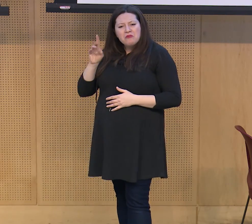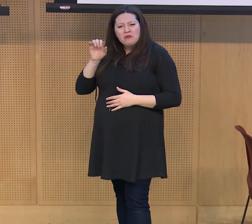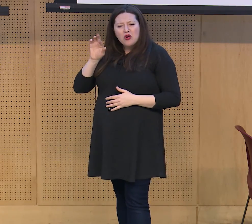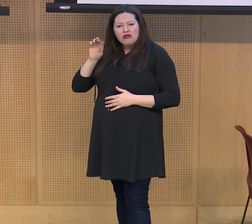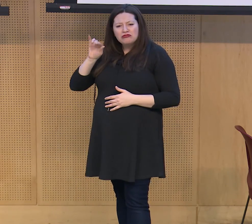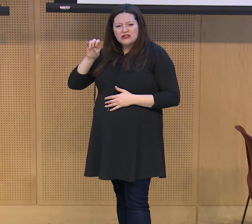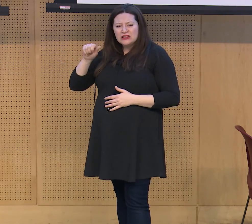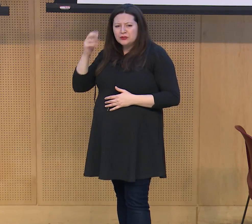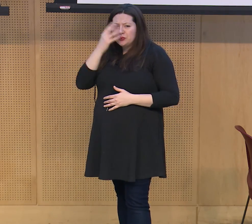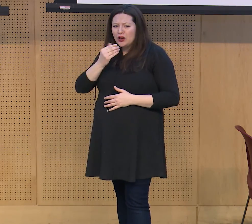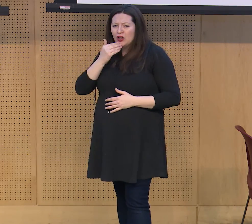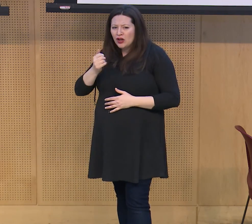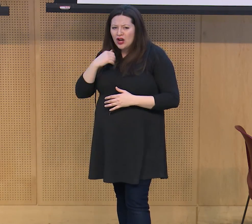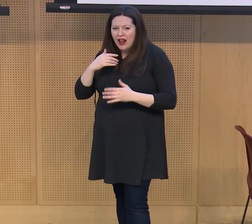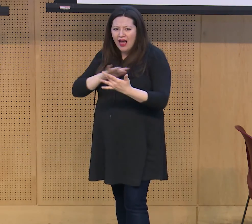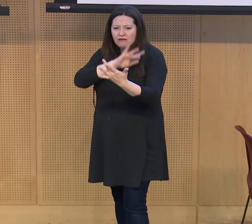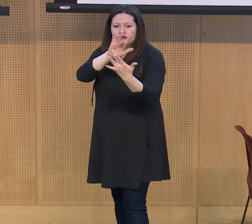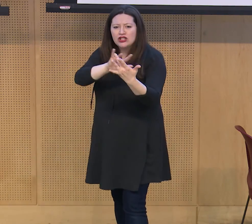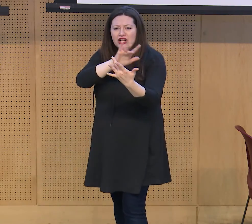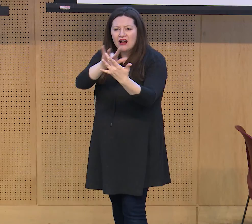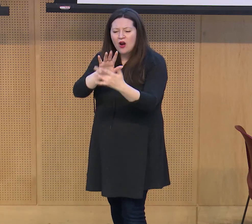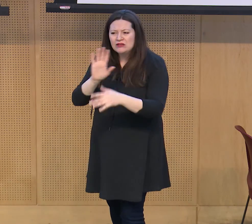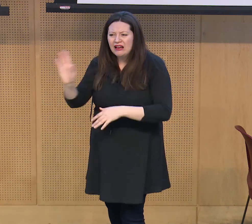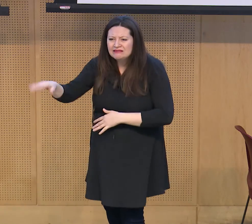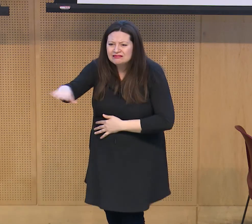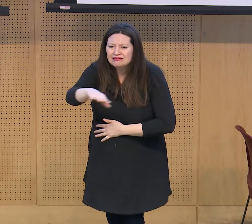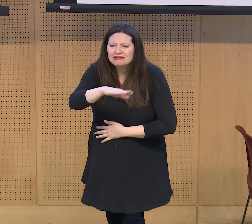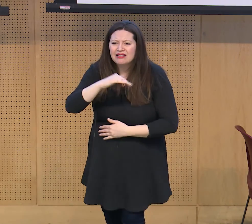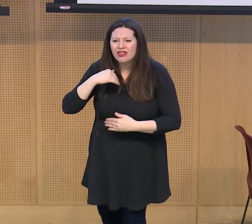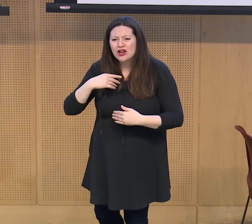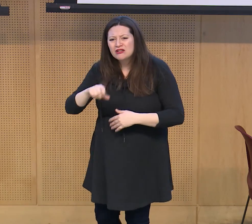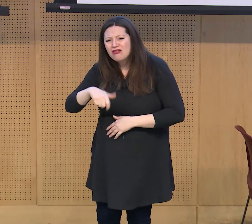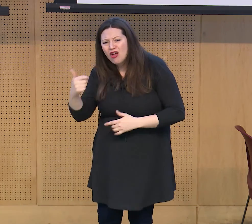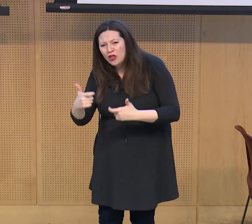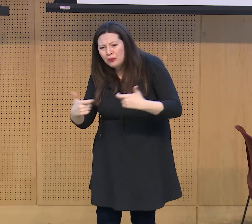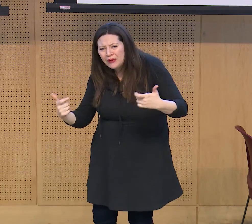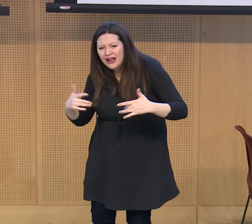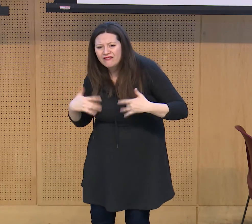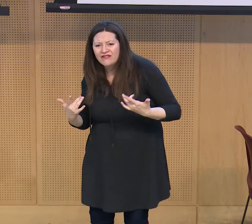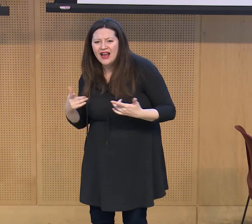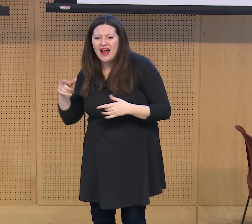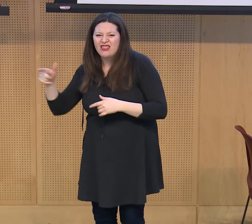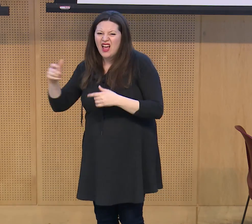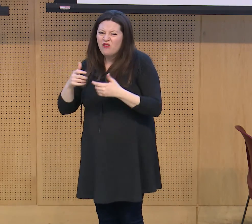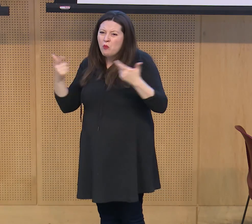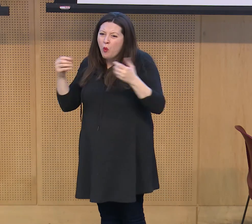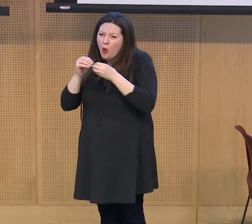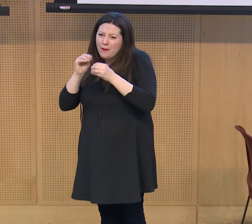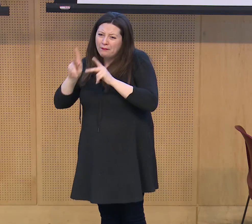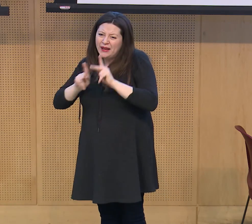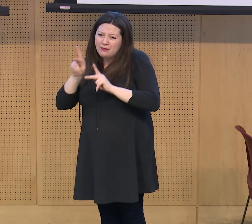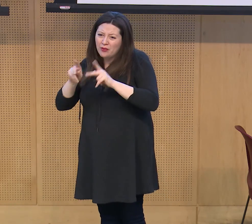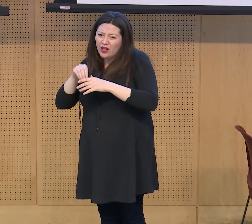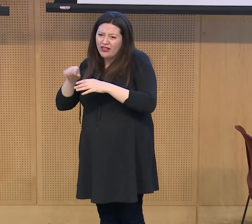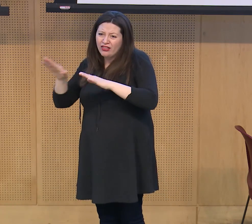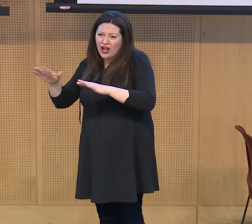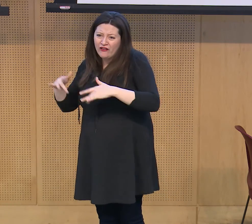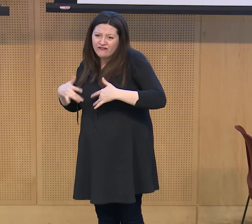for the campus. Marissa's pretty good at reaching out to everyone and saying, hey, there's another big event on campus. They have a lot